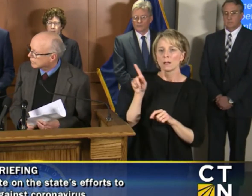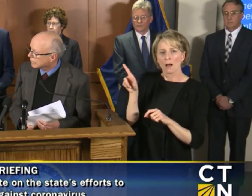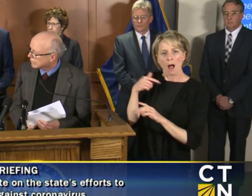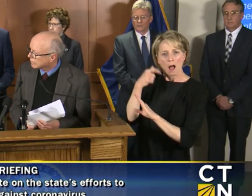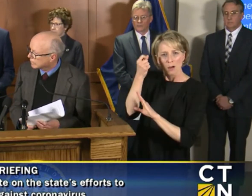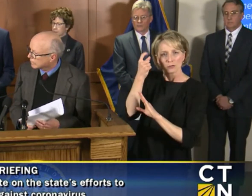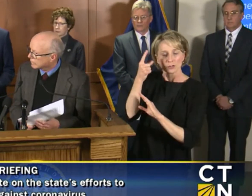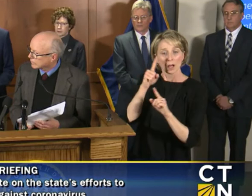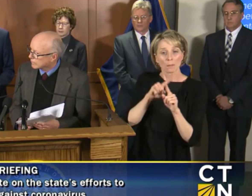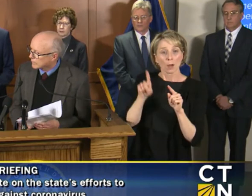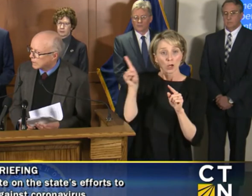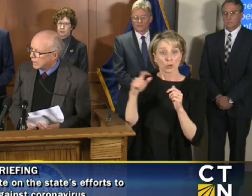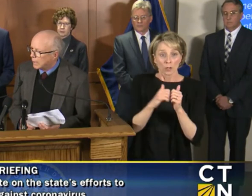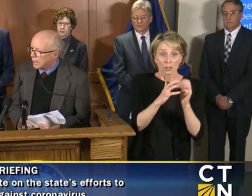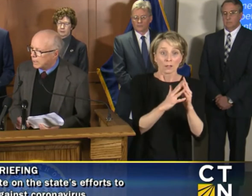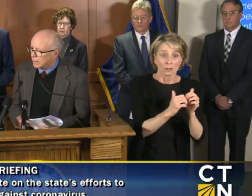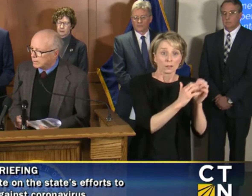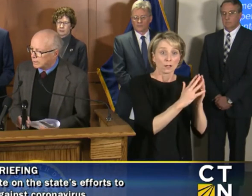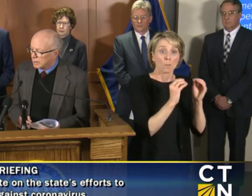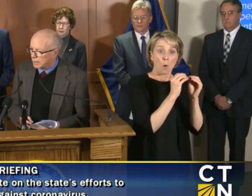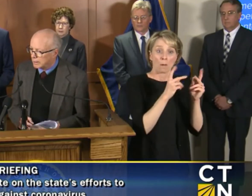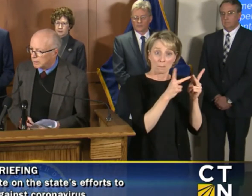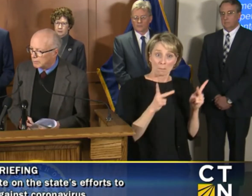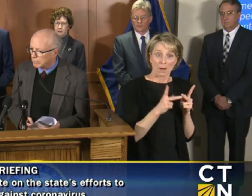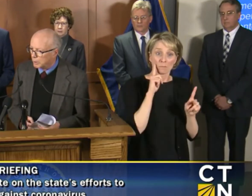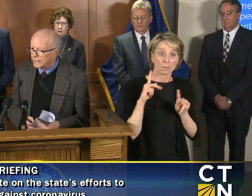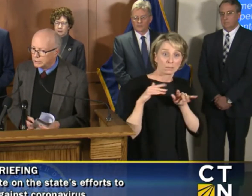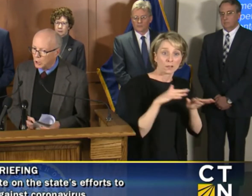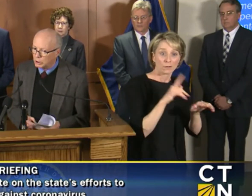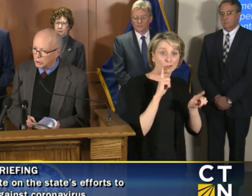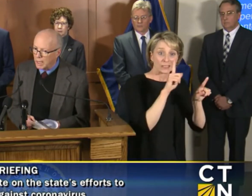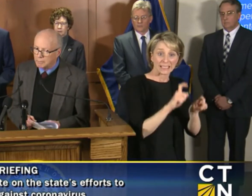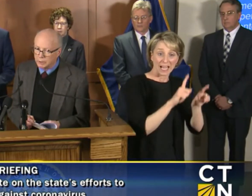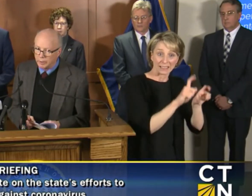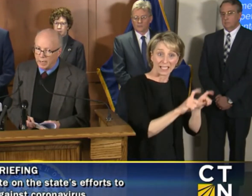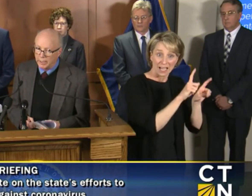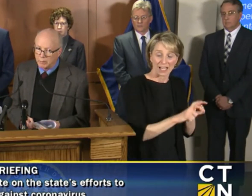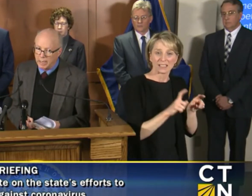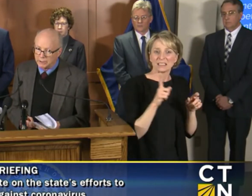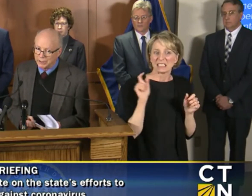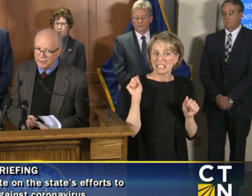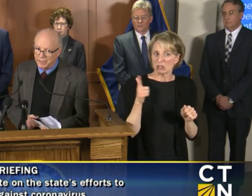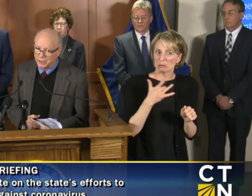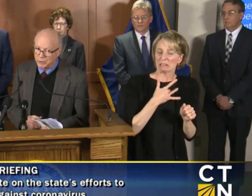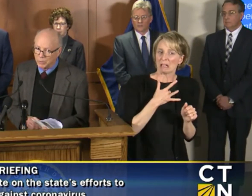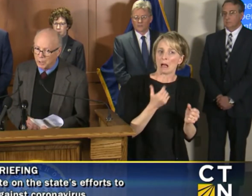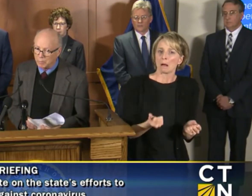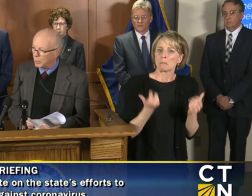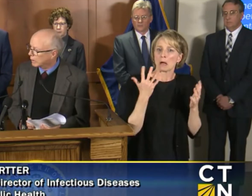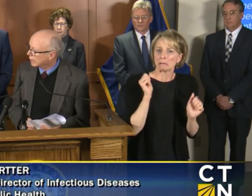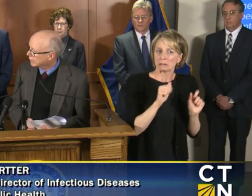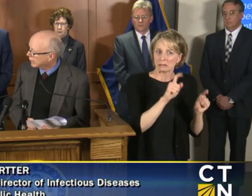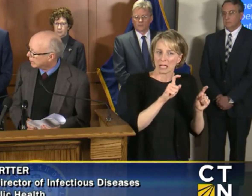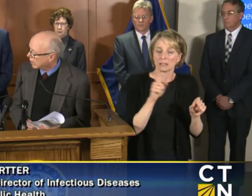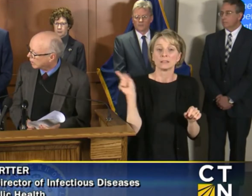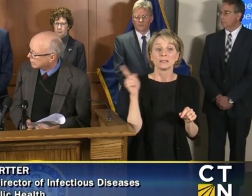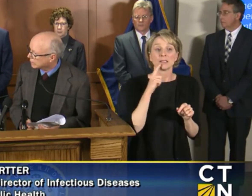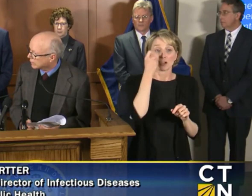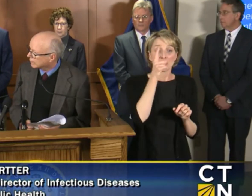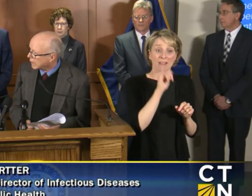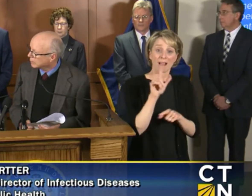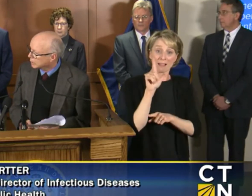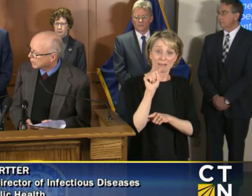you have a sense of how many people you'll be able to test each day? Well, these larger labs are high capacity. They can do a lot more than